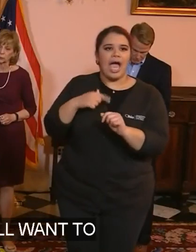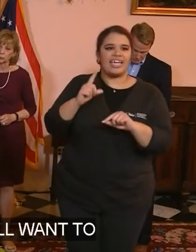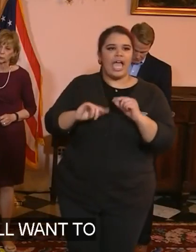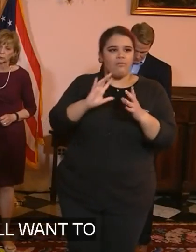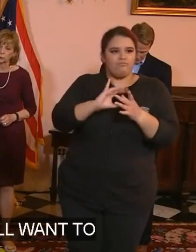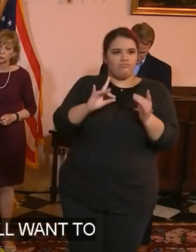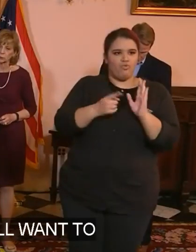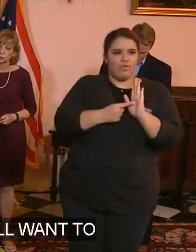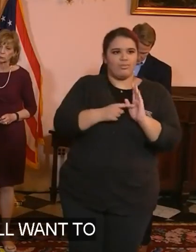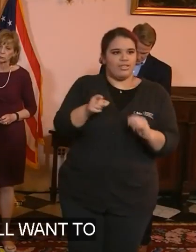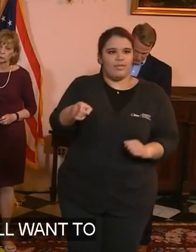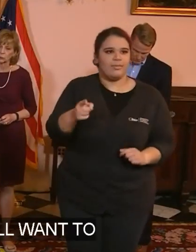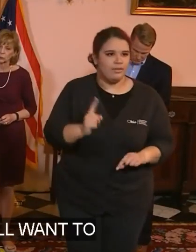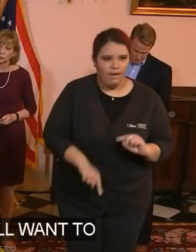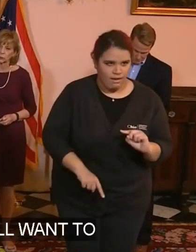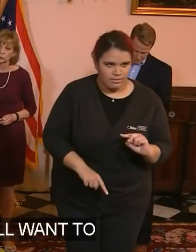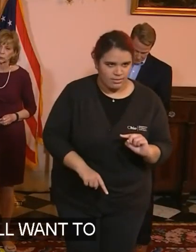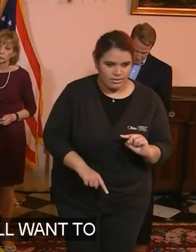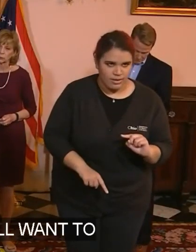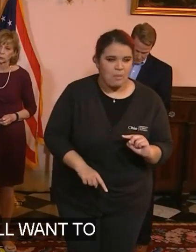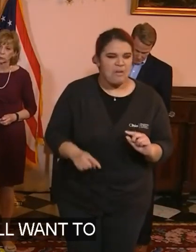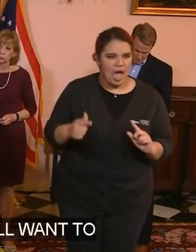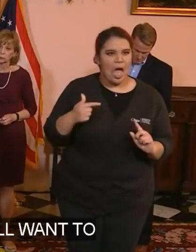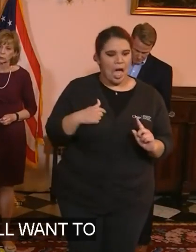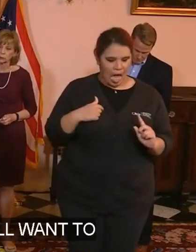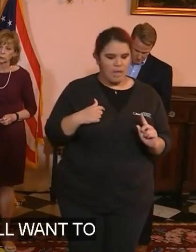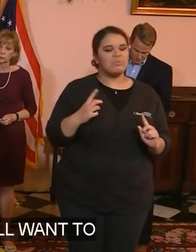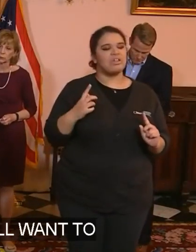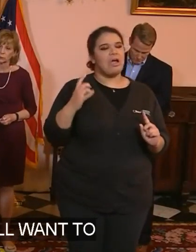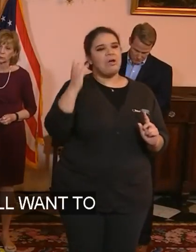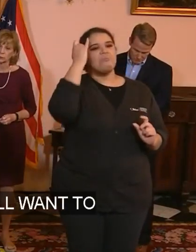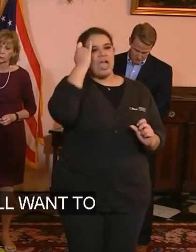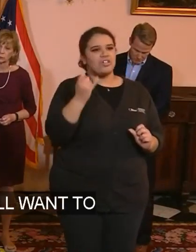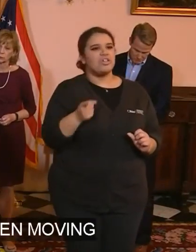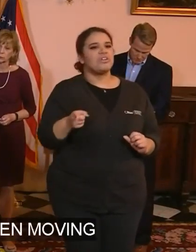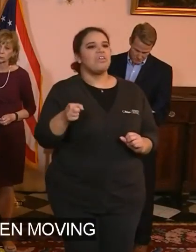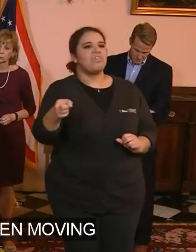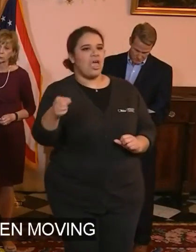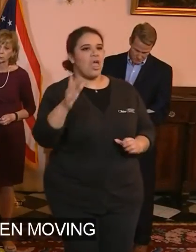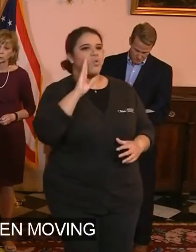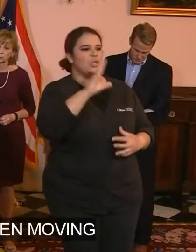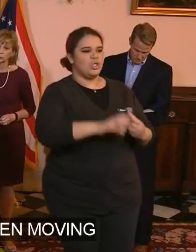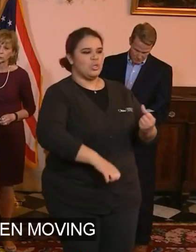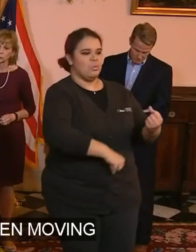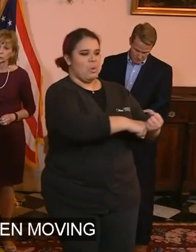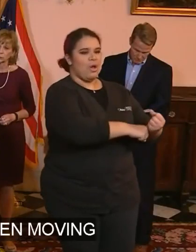on with his or her life. I can't think anyone's going to say that we have to do testing